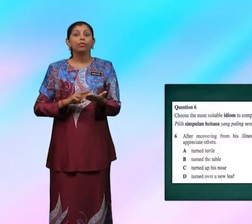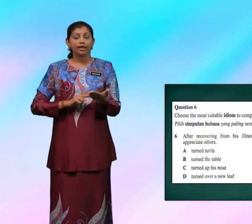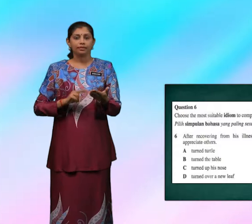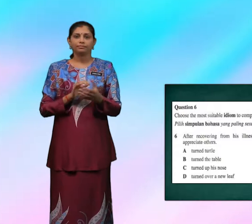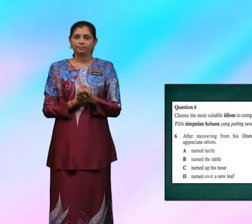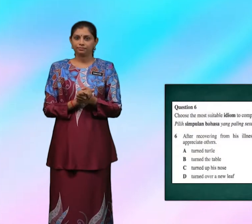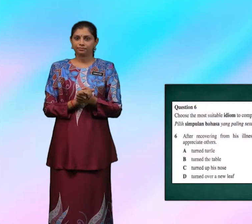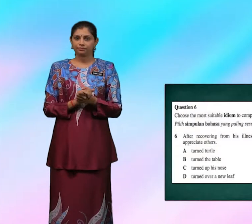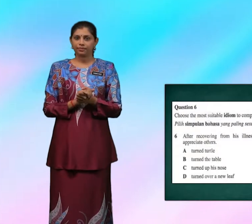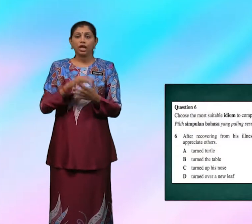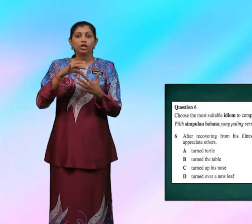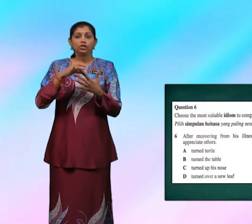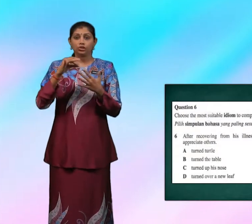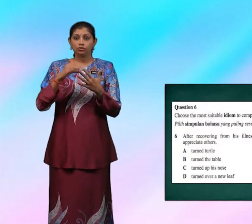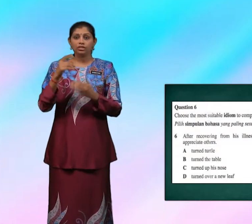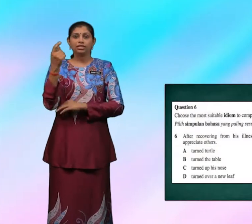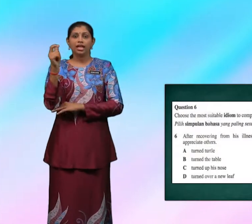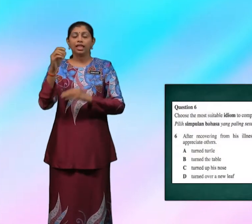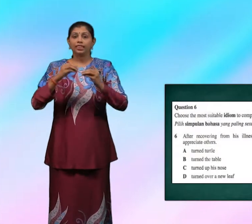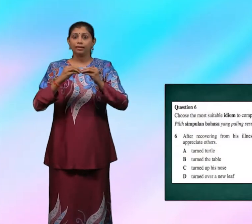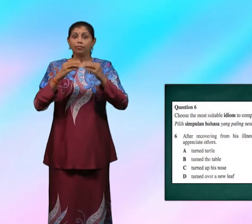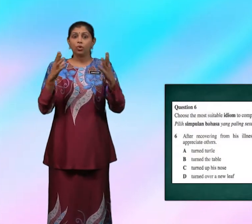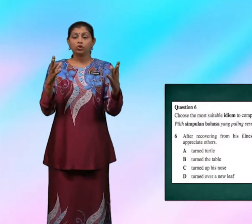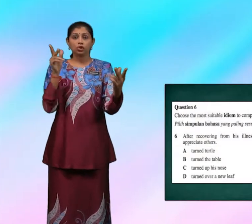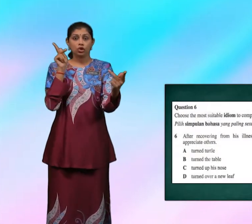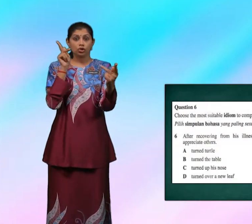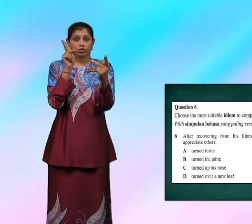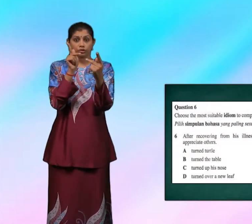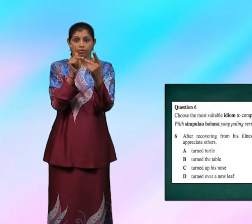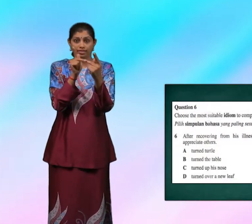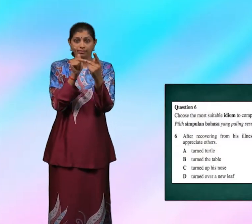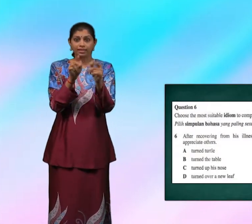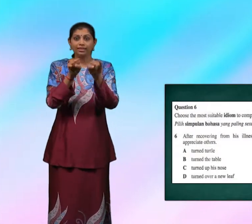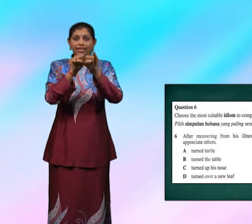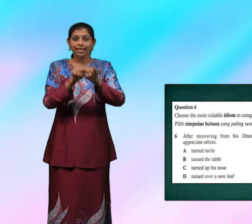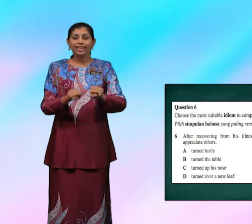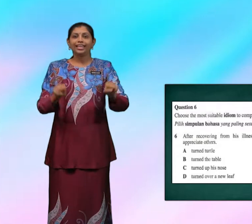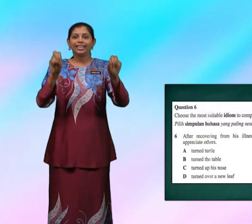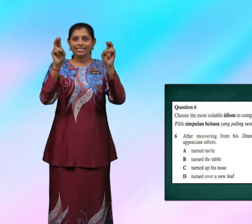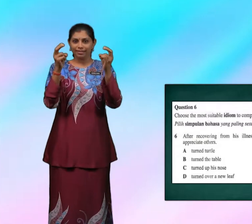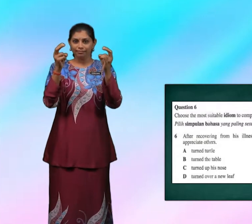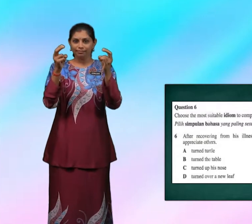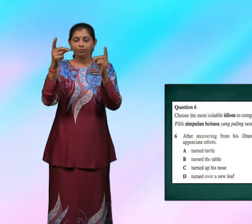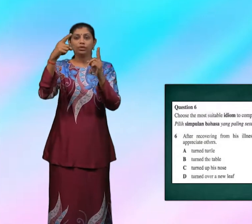it. Choose the most suitable idiom